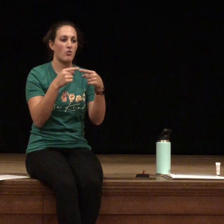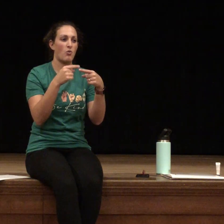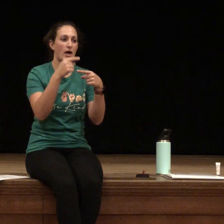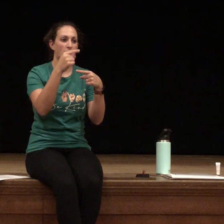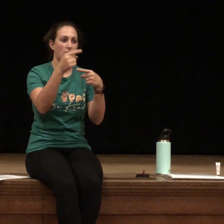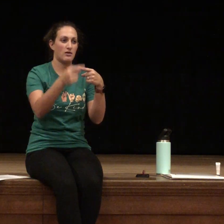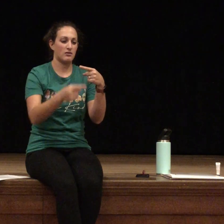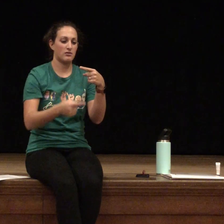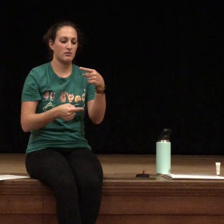when,